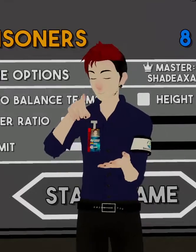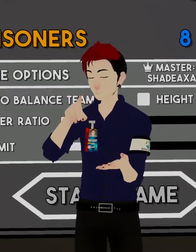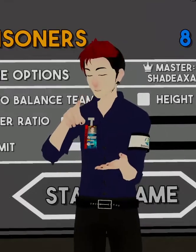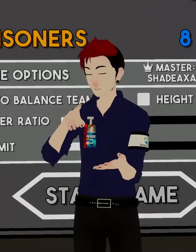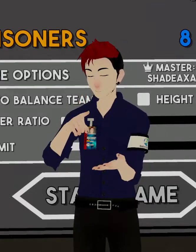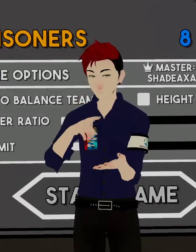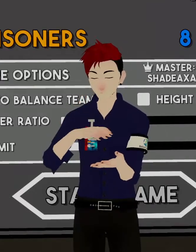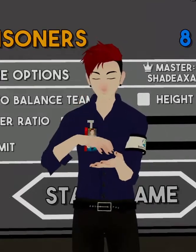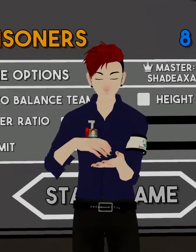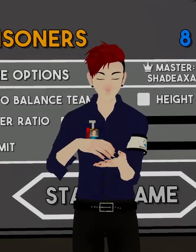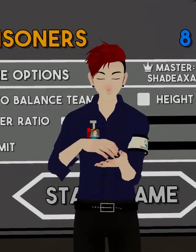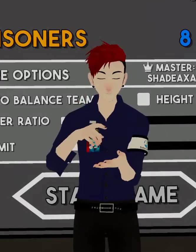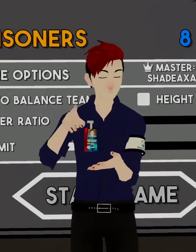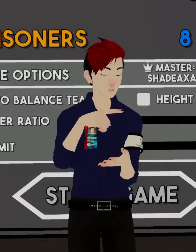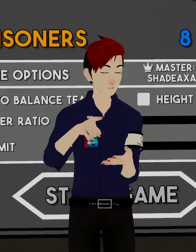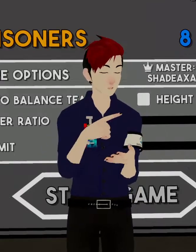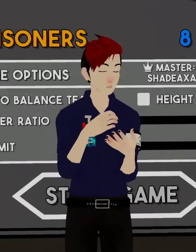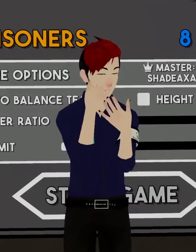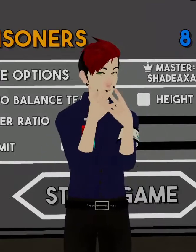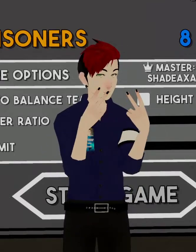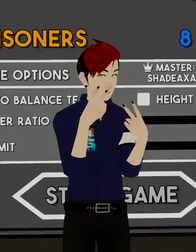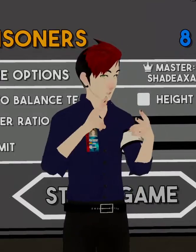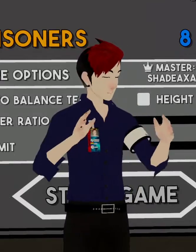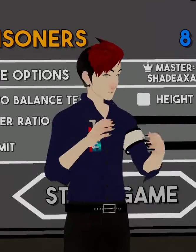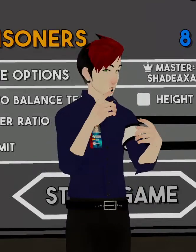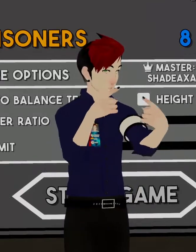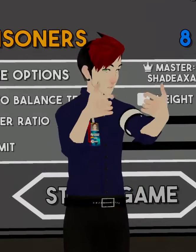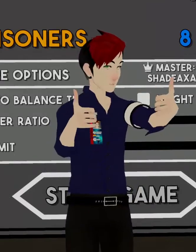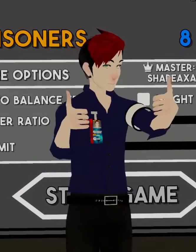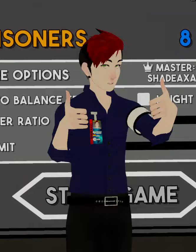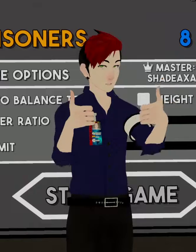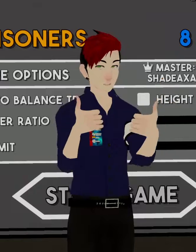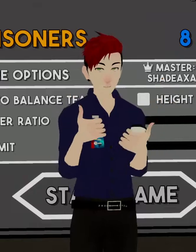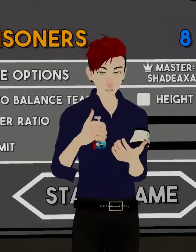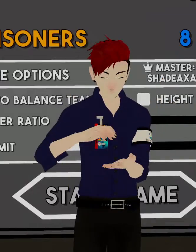Yes, yes. Those of you who have index and I'm seeing you do it, yes, you're doing it wrong.